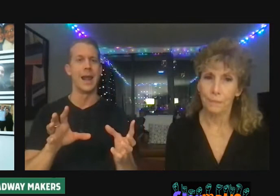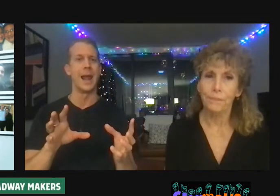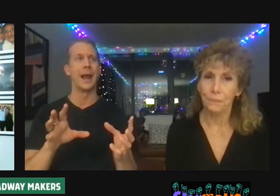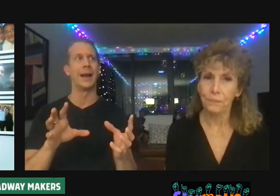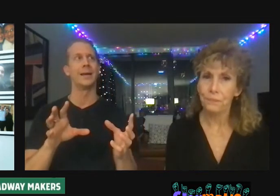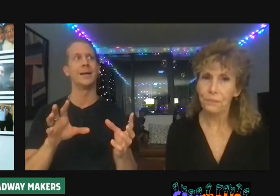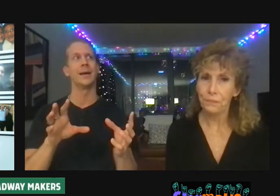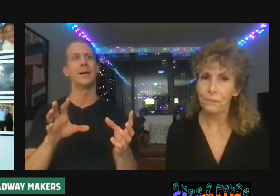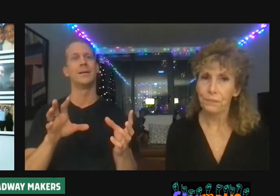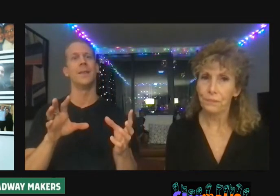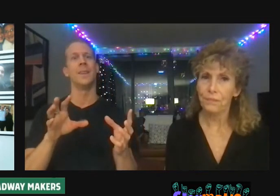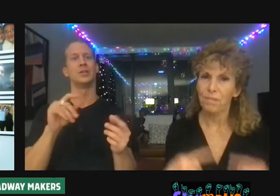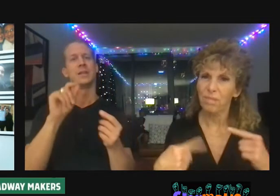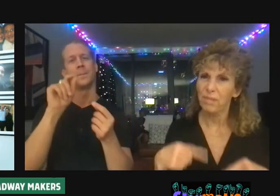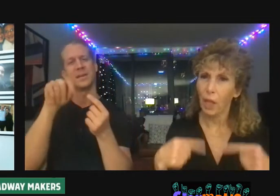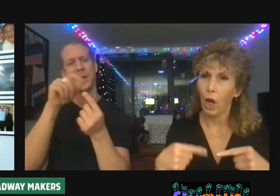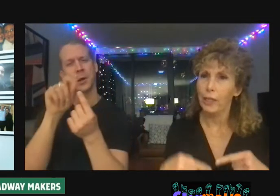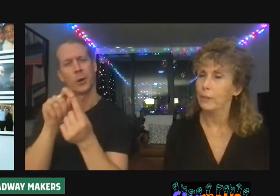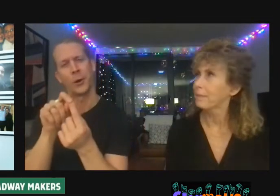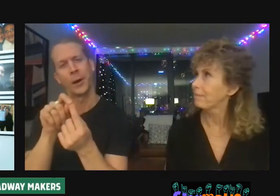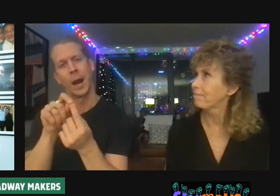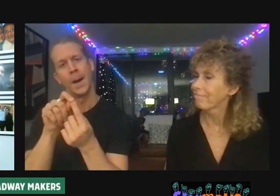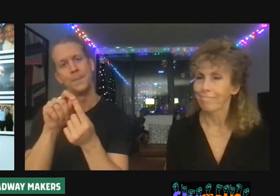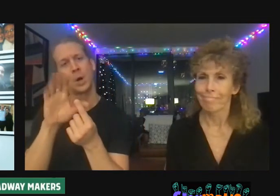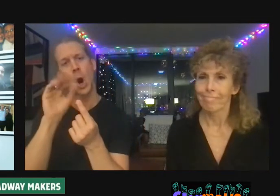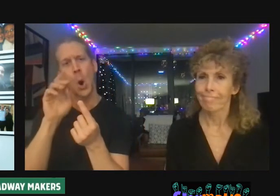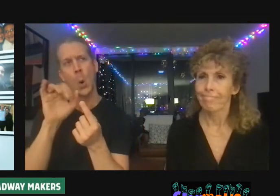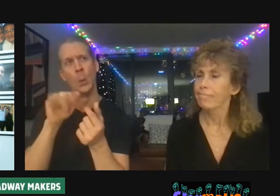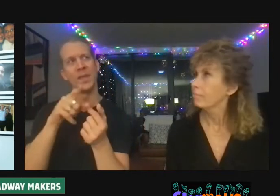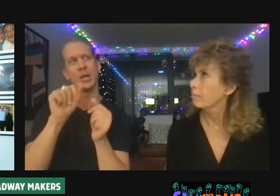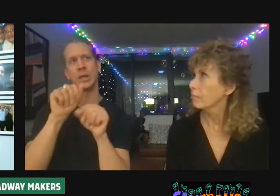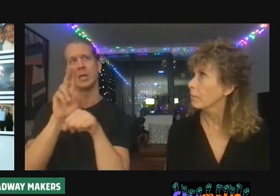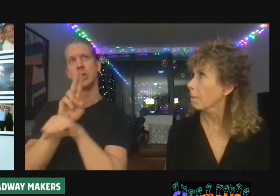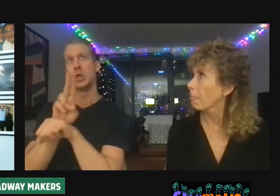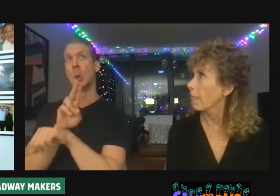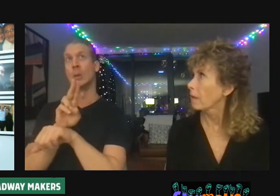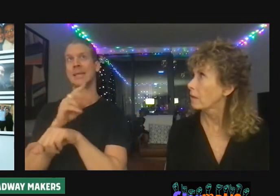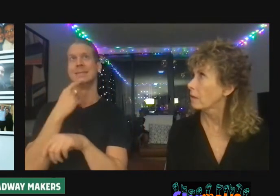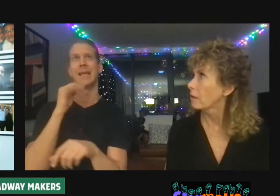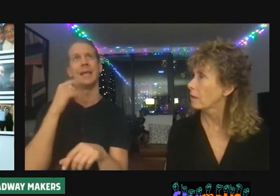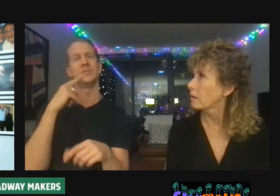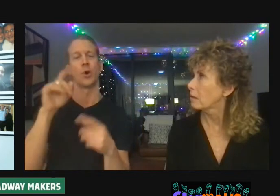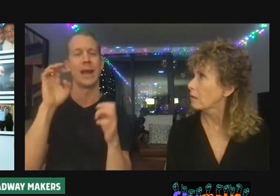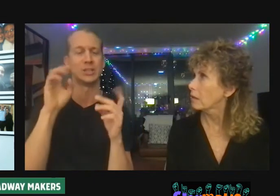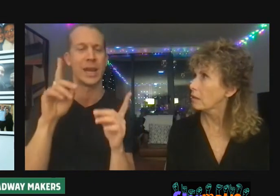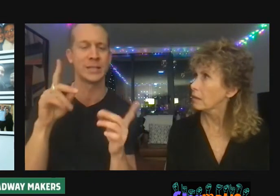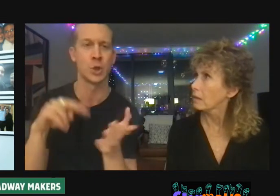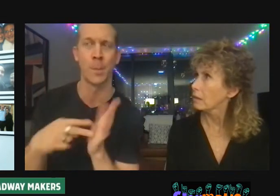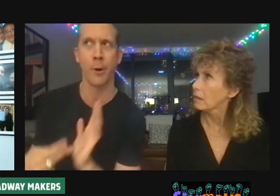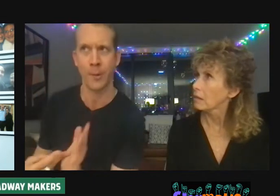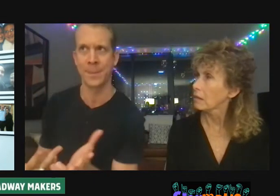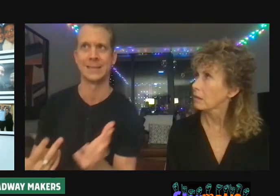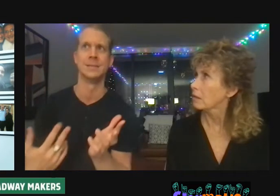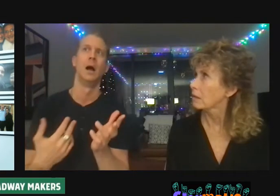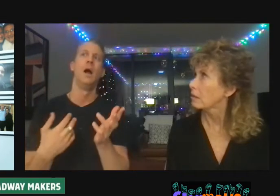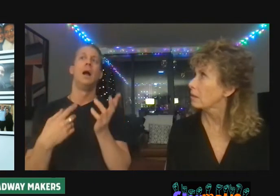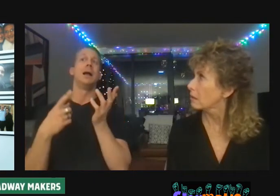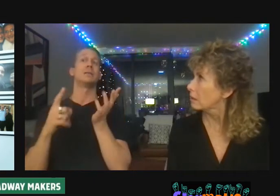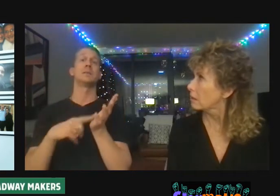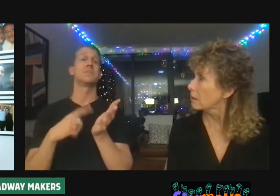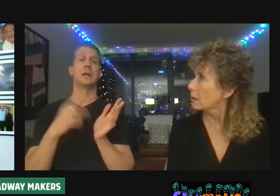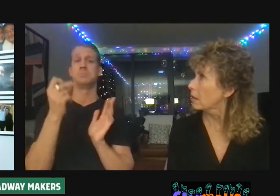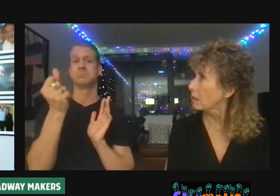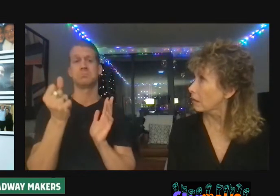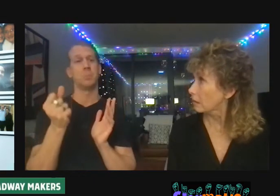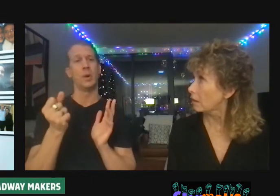dispute, and there's a particular code that you can use that stays for educational purpose,